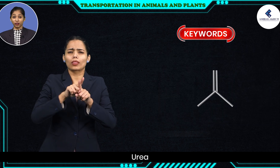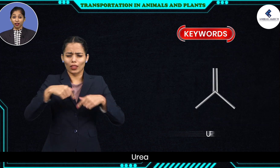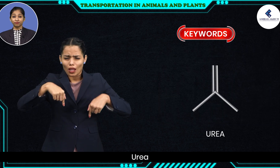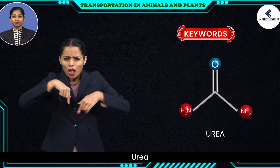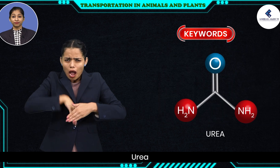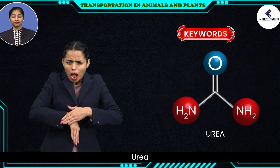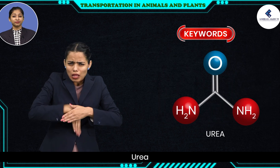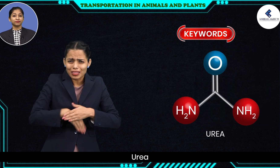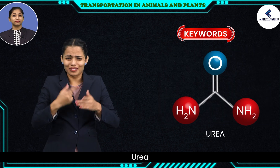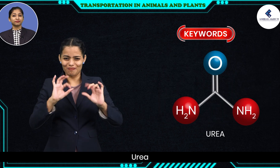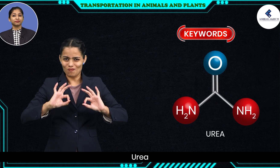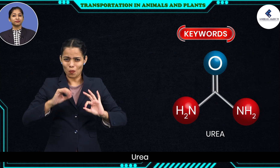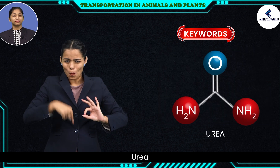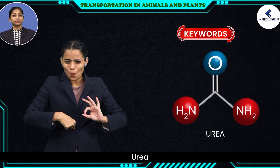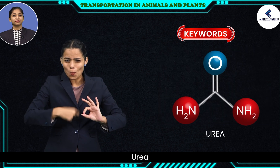urea,